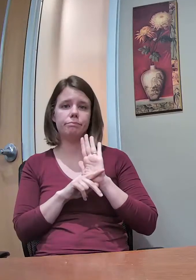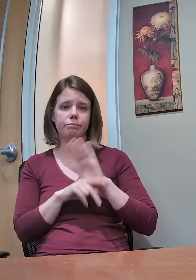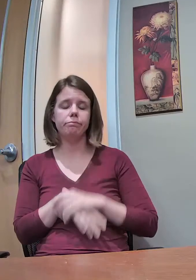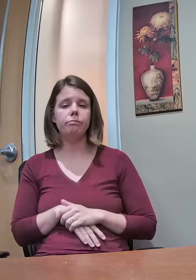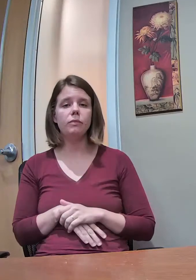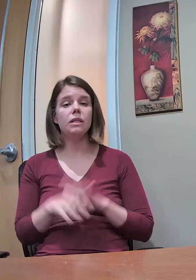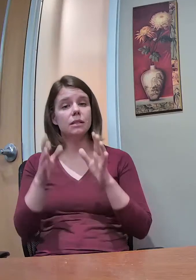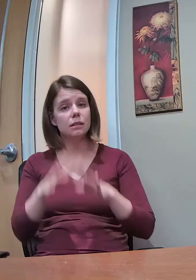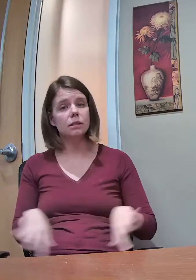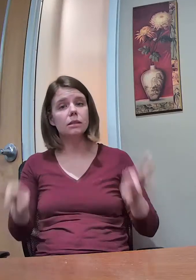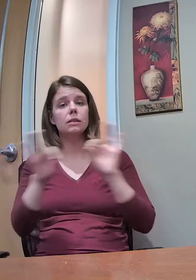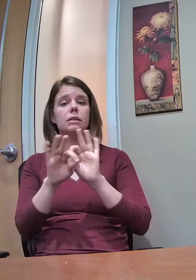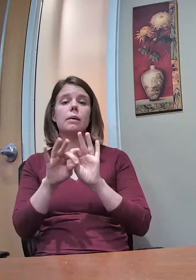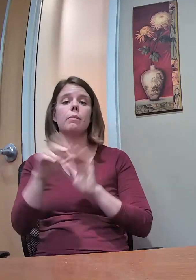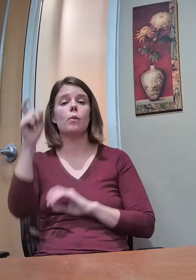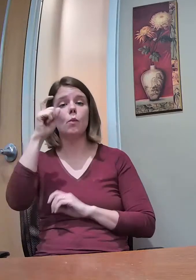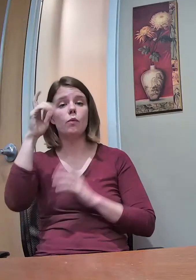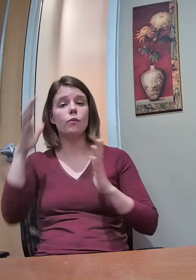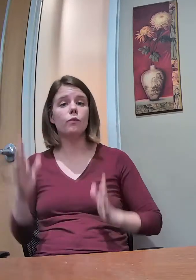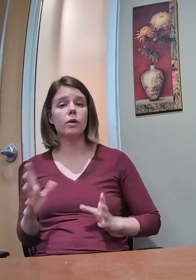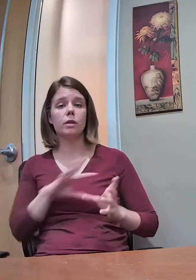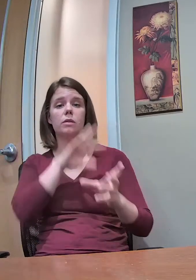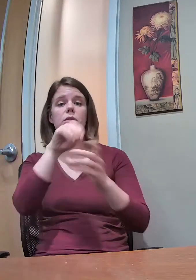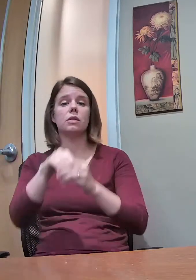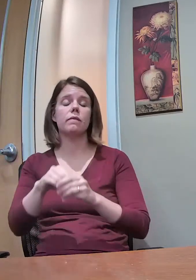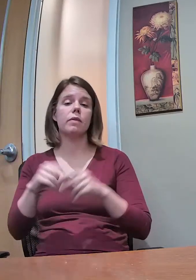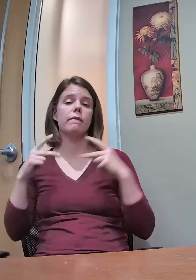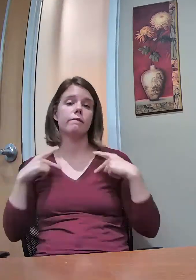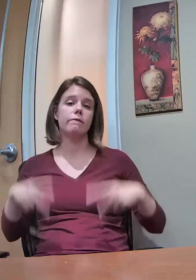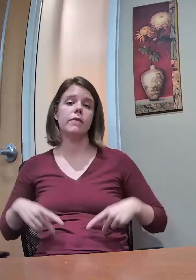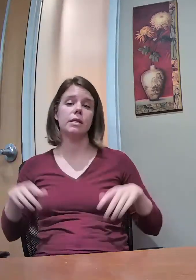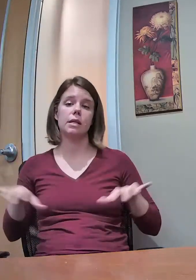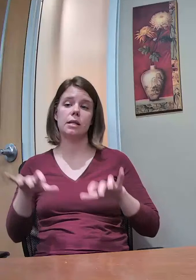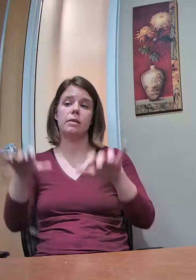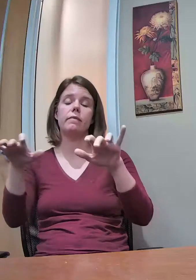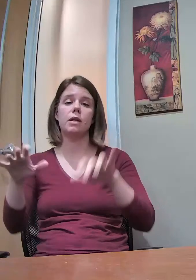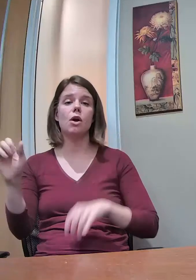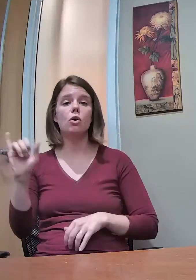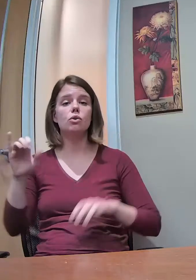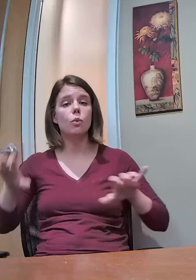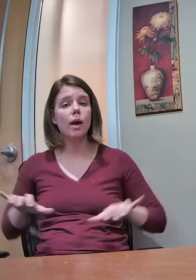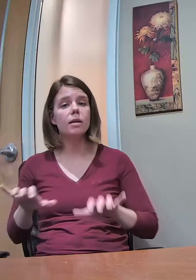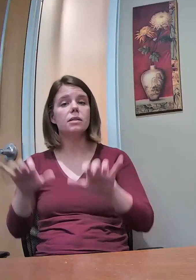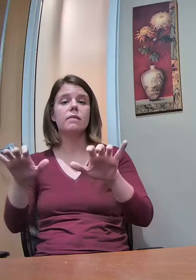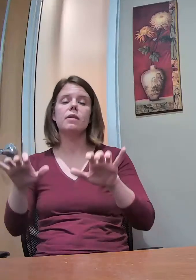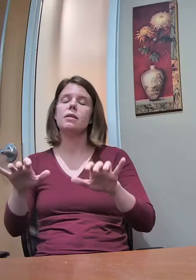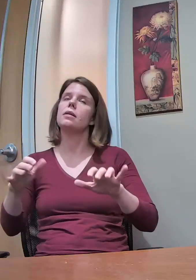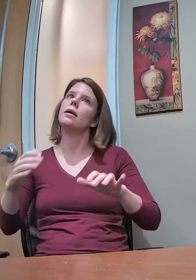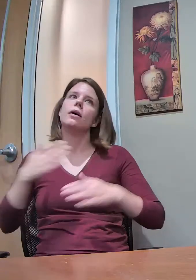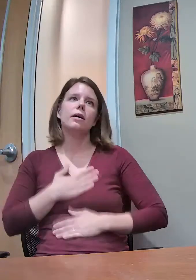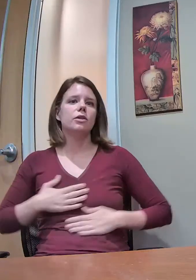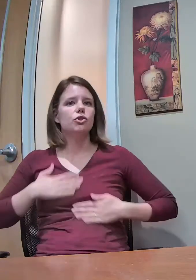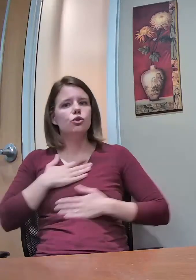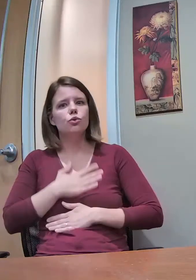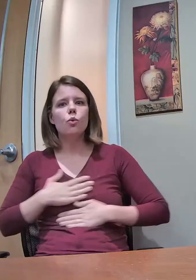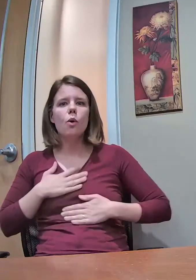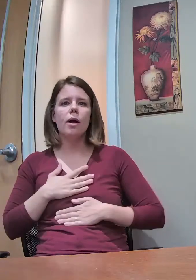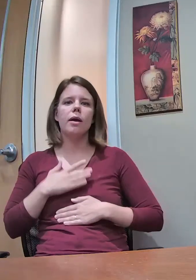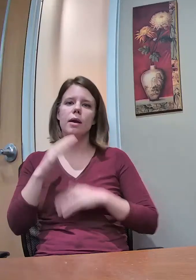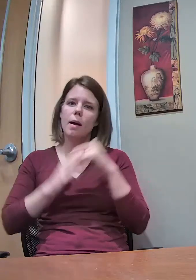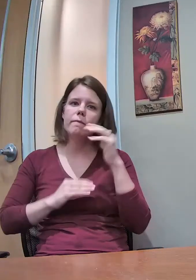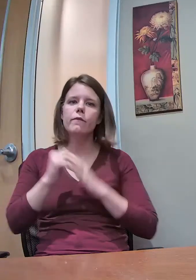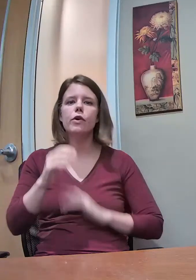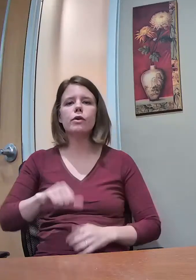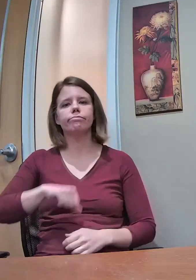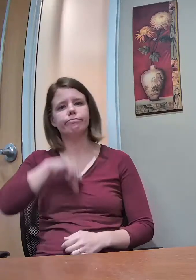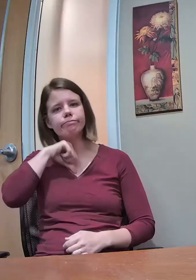that the residents be able to engage in physical activity and take part in activities that bring them joy, comfort, and dignity while remaining